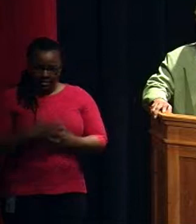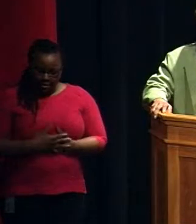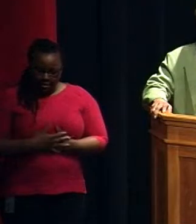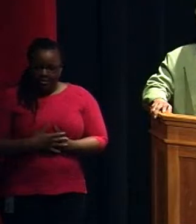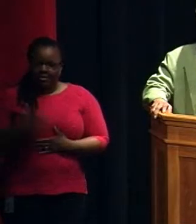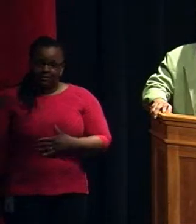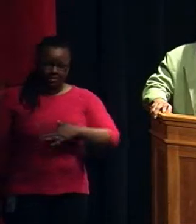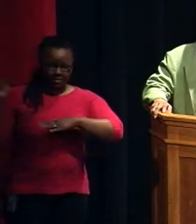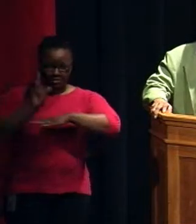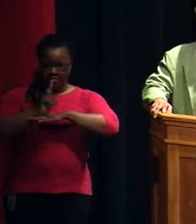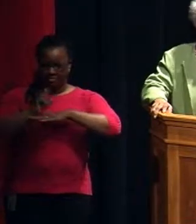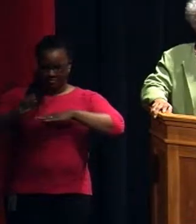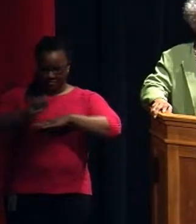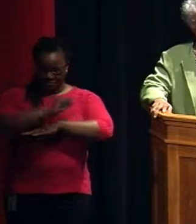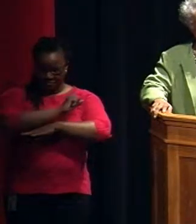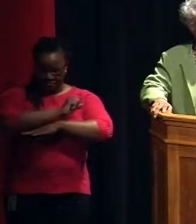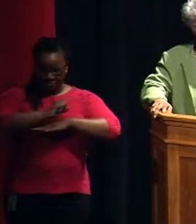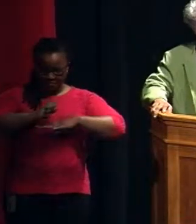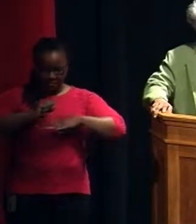on stage